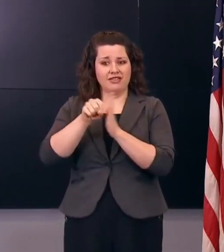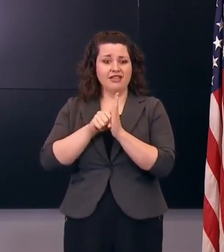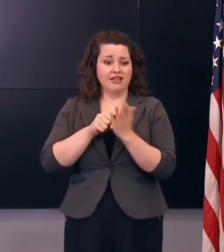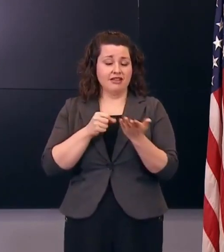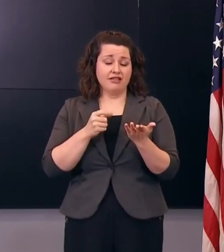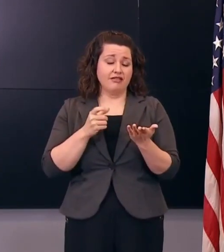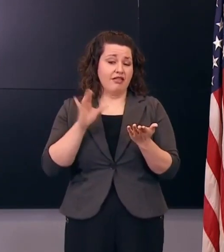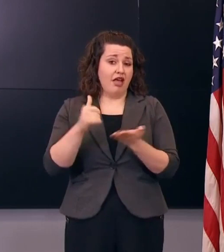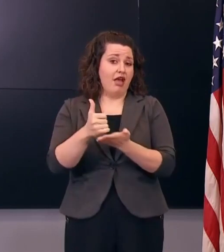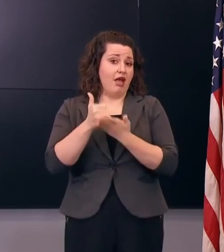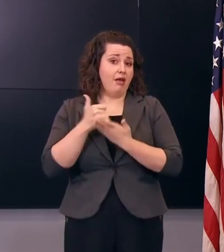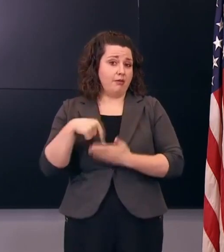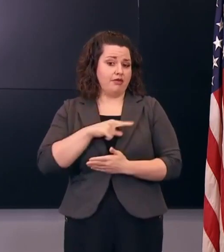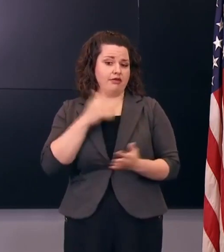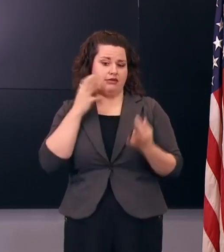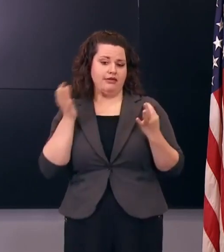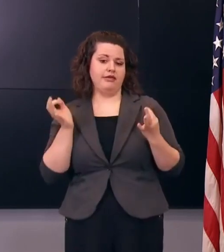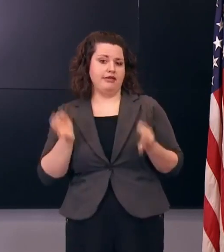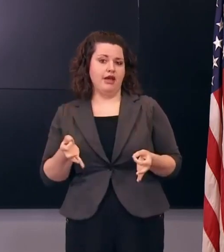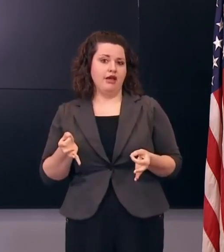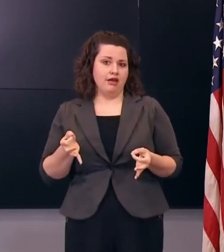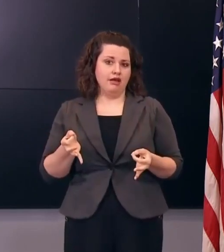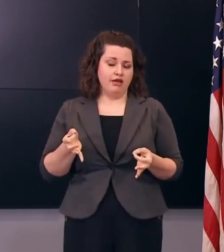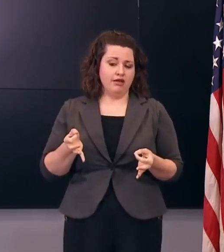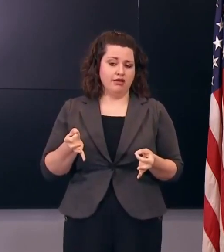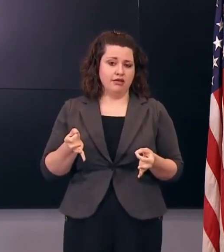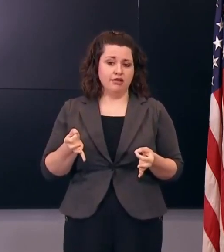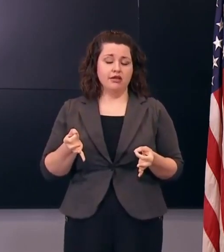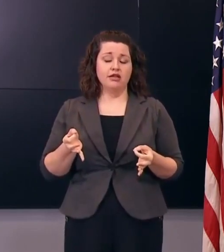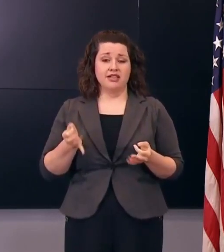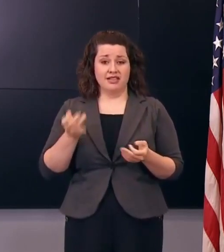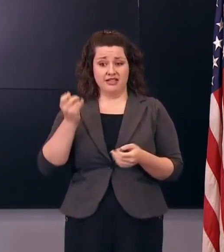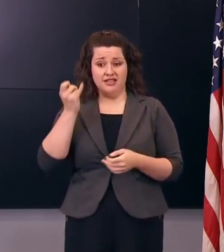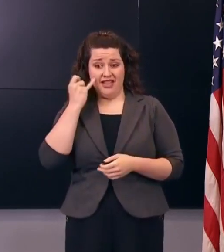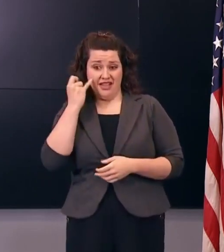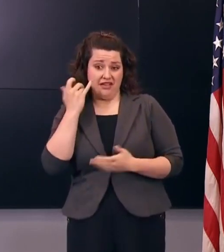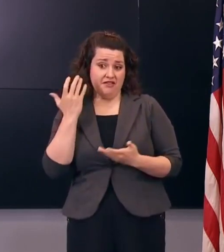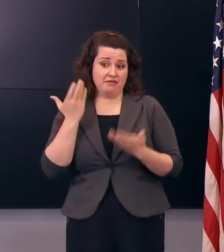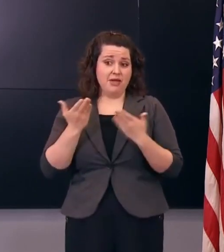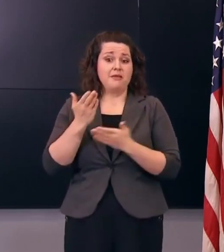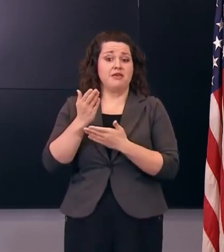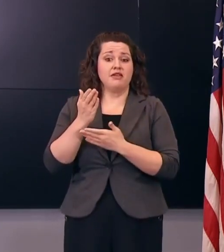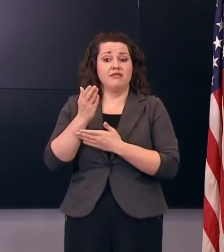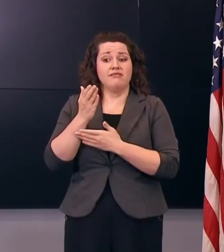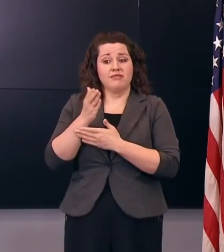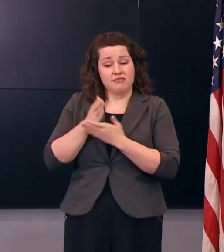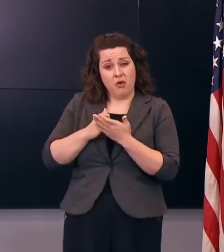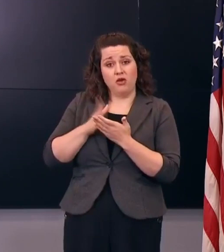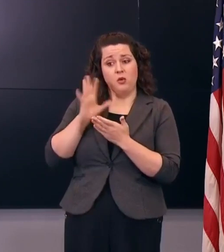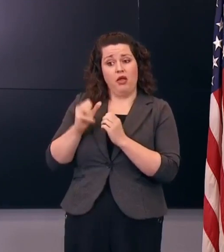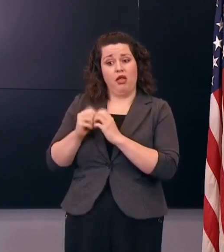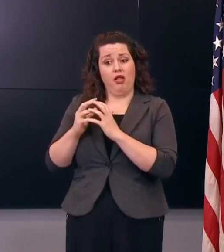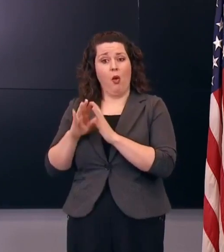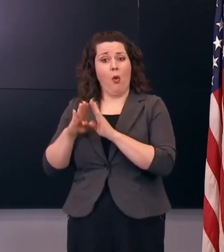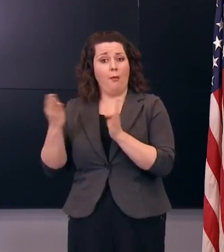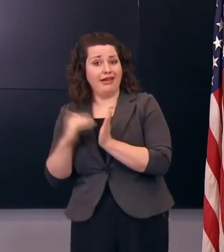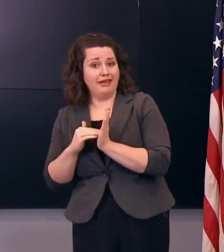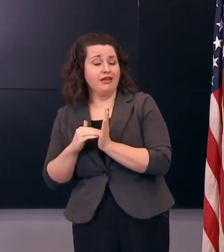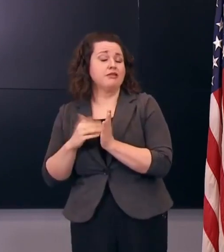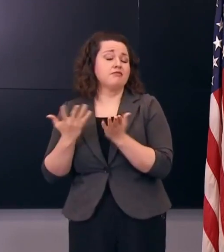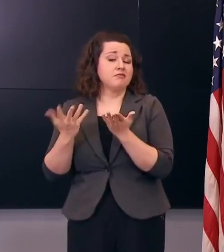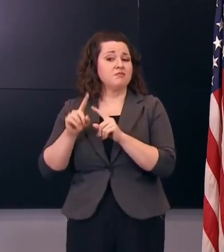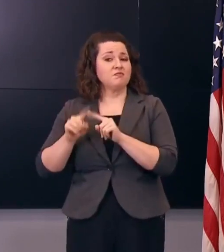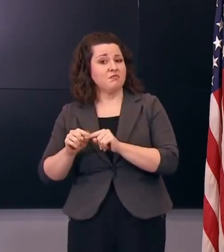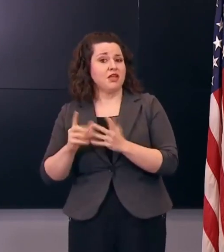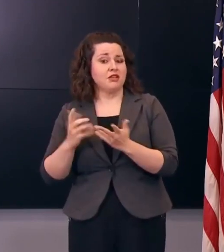will also help us in making our decisions to bring parts of Iowa back online as well. So as long as